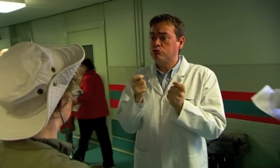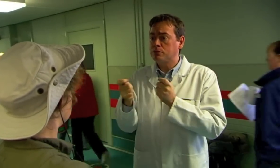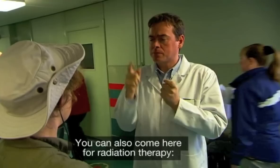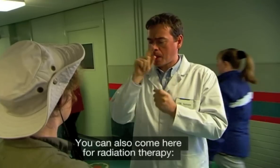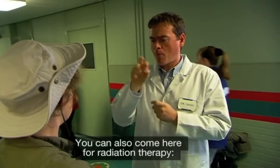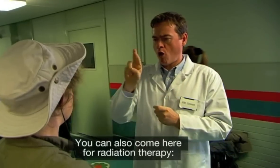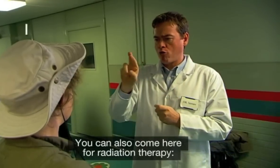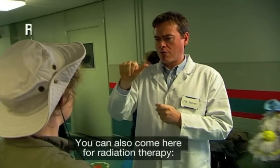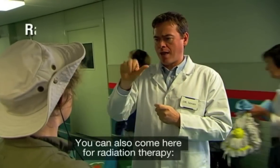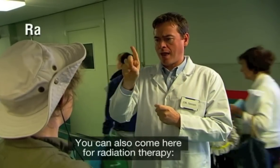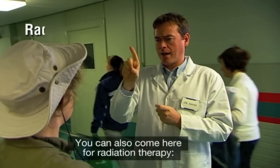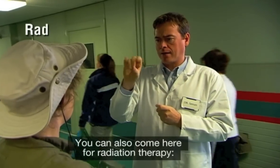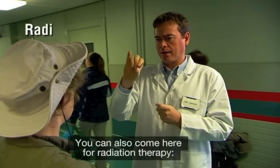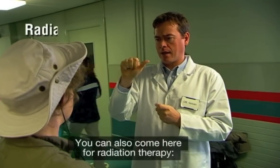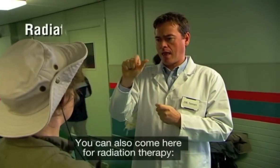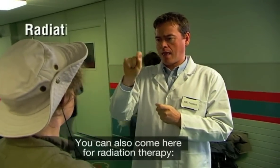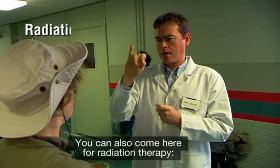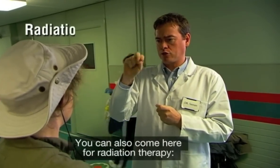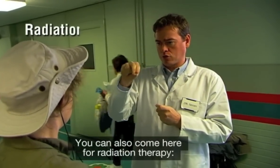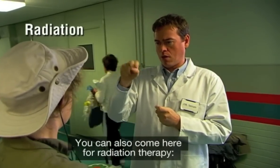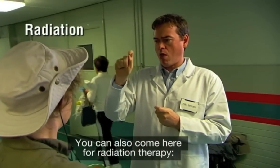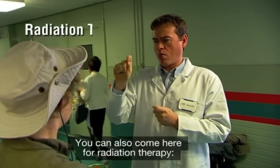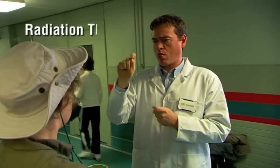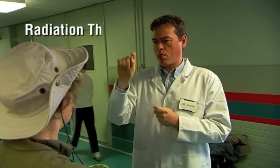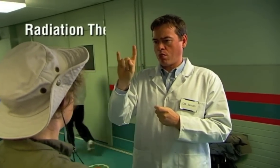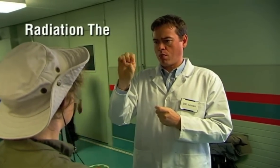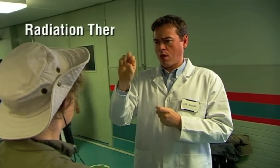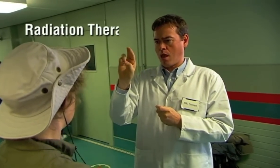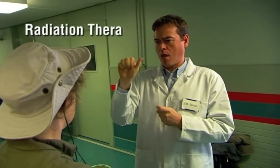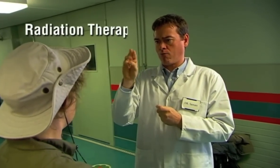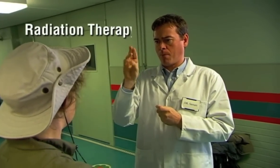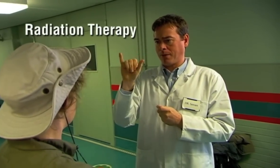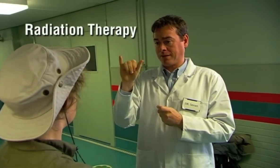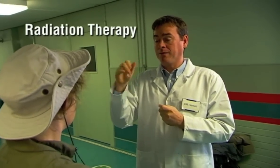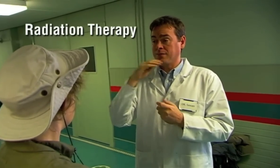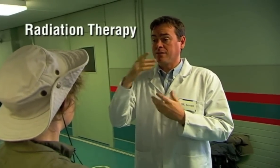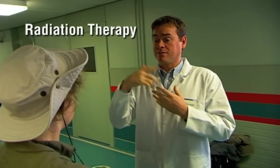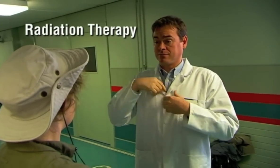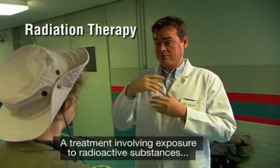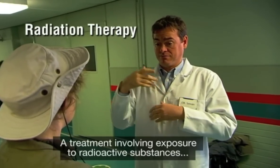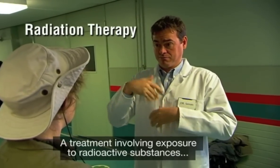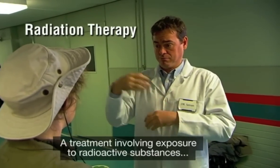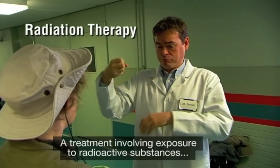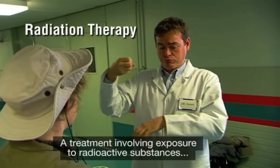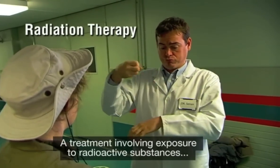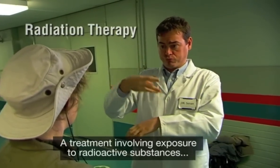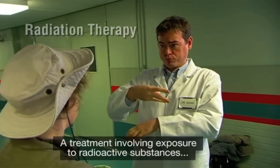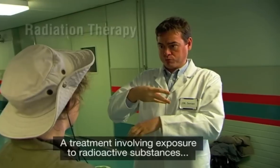You can also come here for radiation therapy. which is a treatment involving exposure